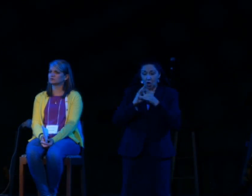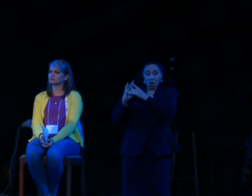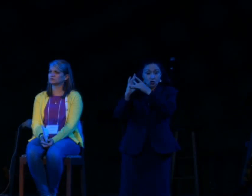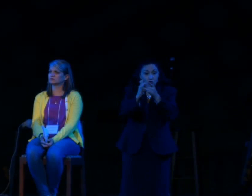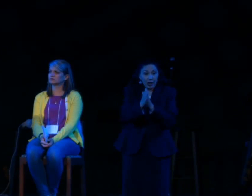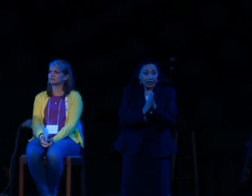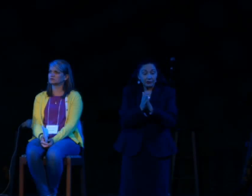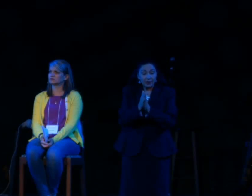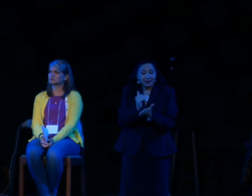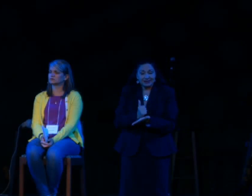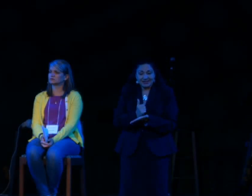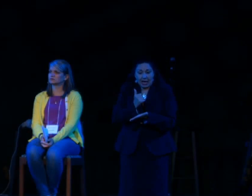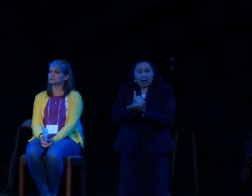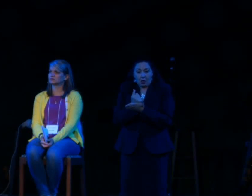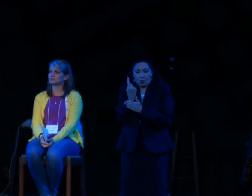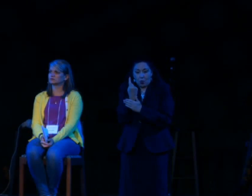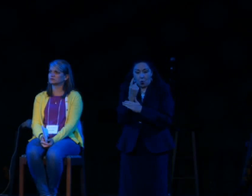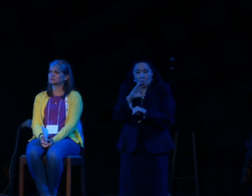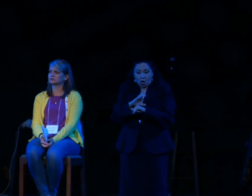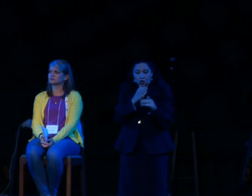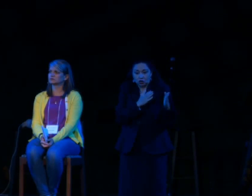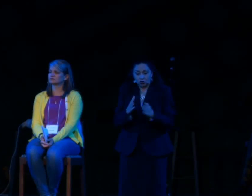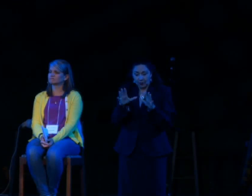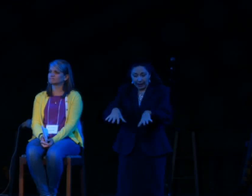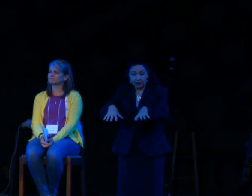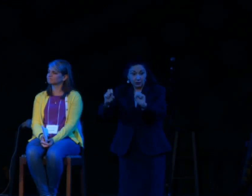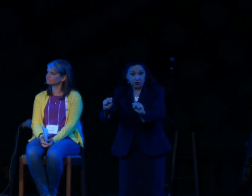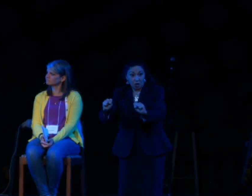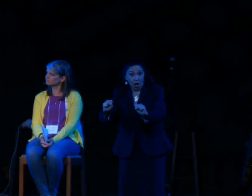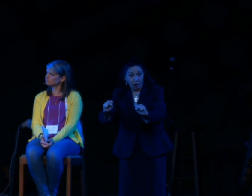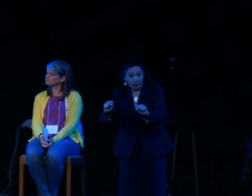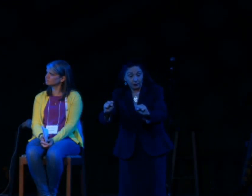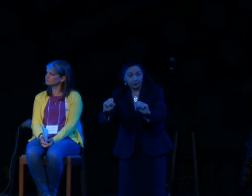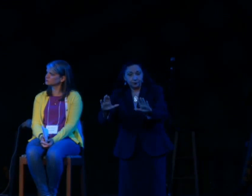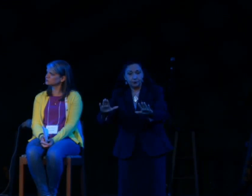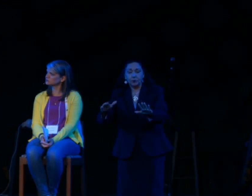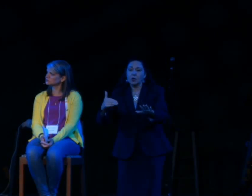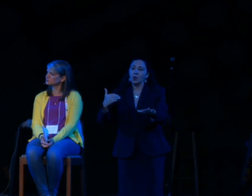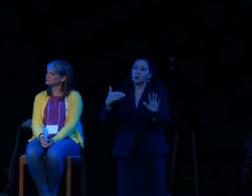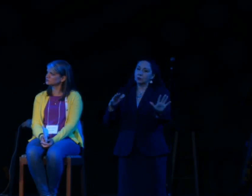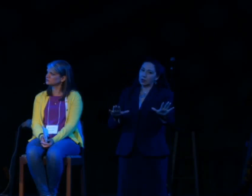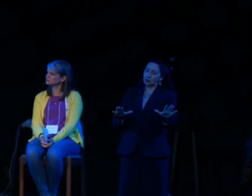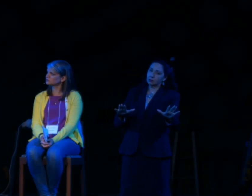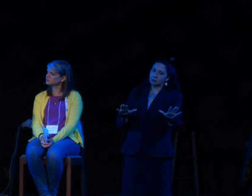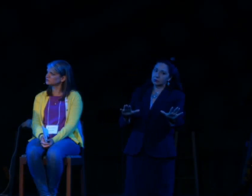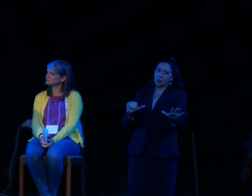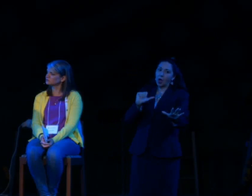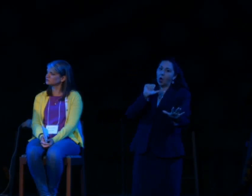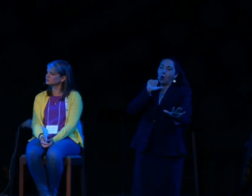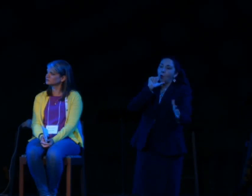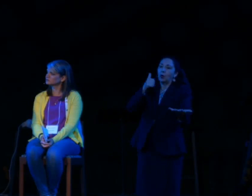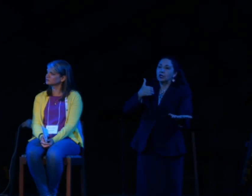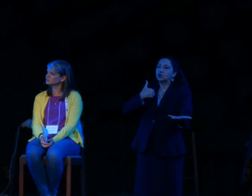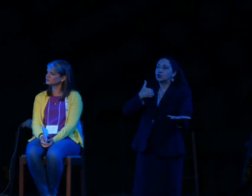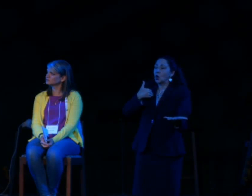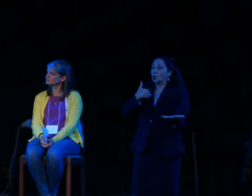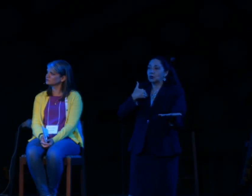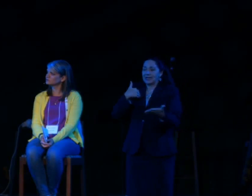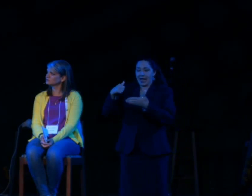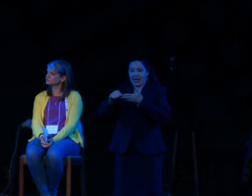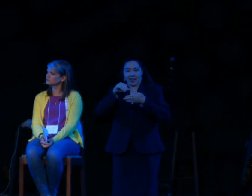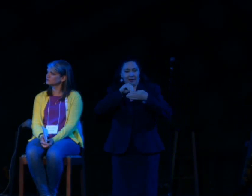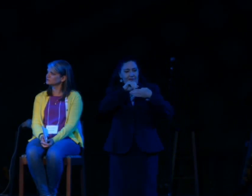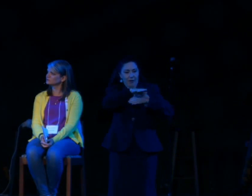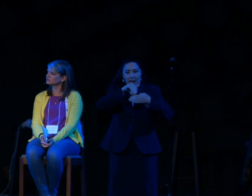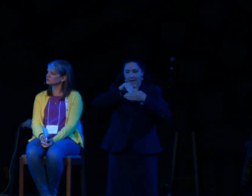One Church plan adopted at General Conference. We have done some. Now, we don't have mailing lists. We